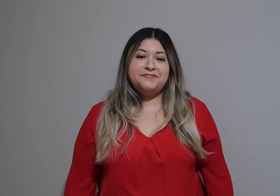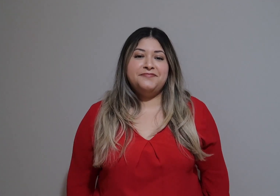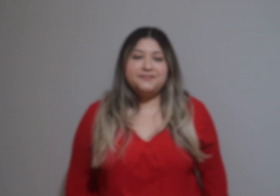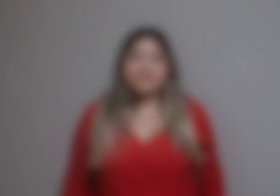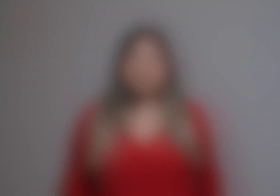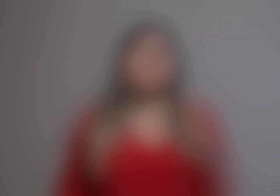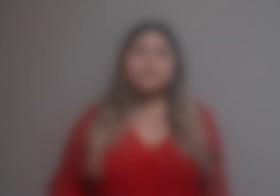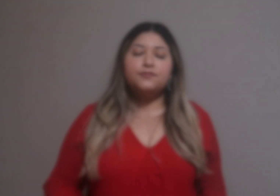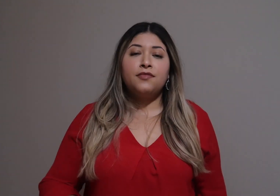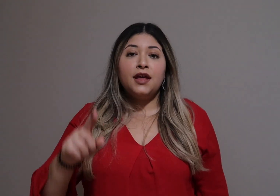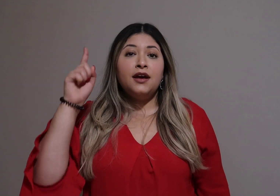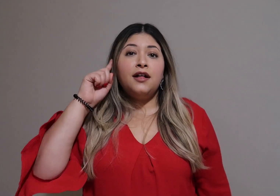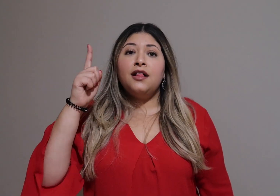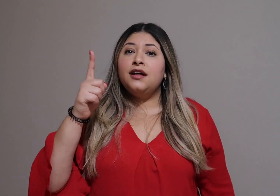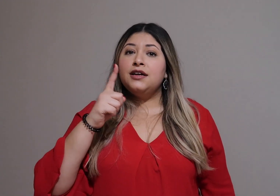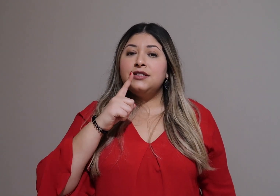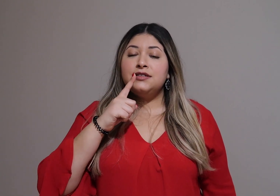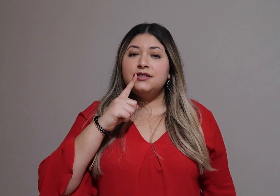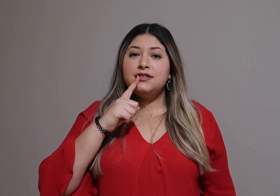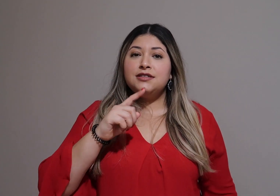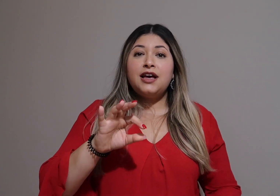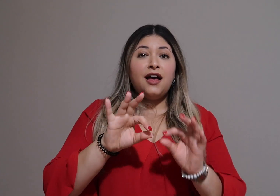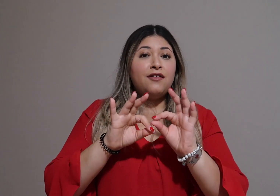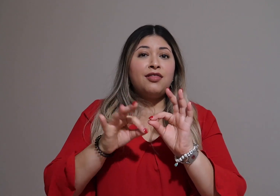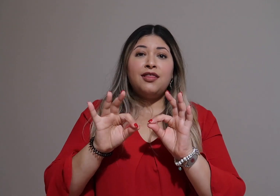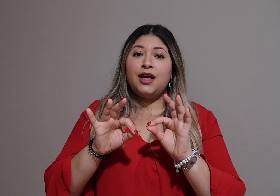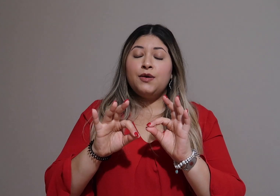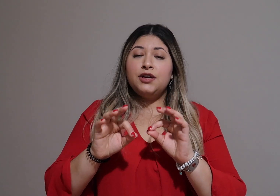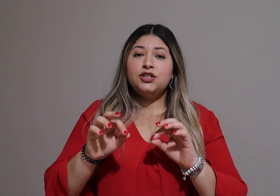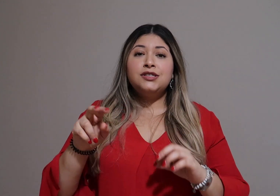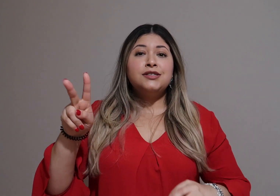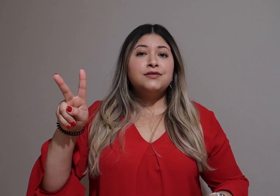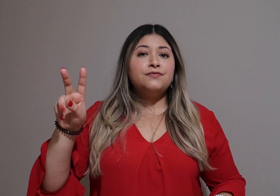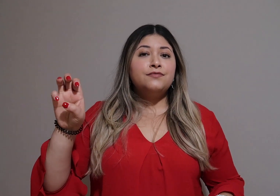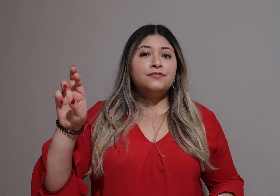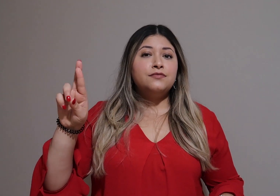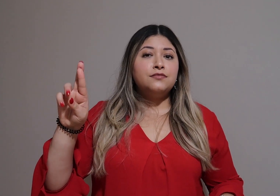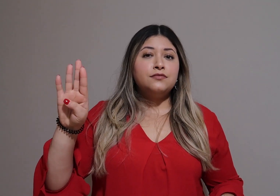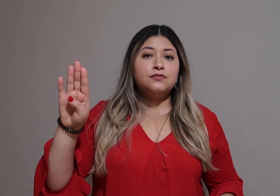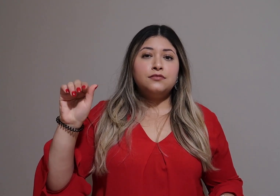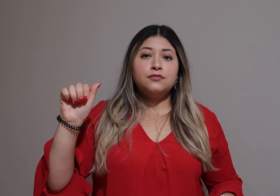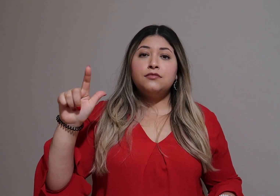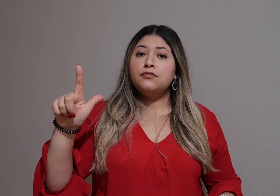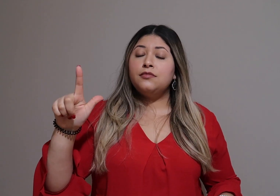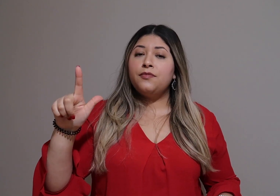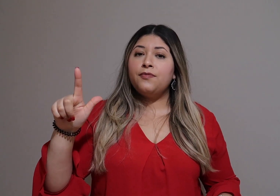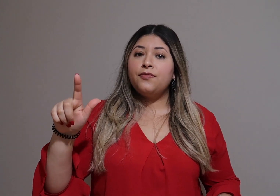communicate. The deaf language is verbal, as we've discussed in class before,